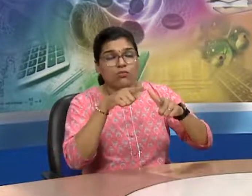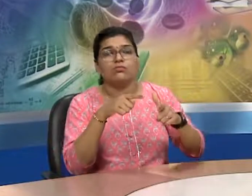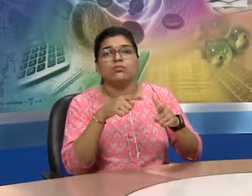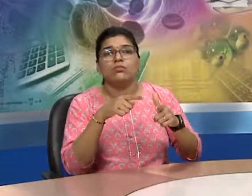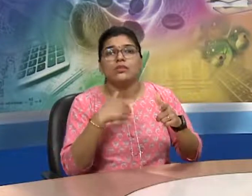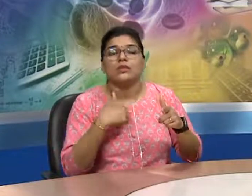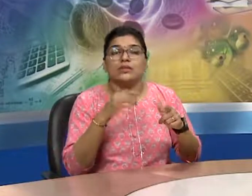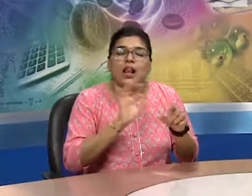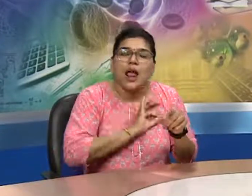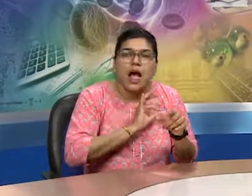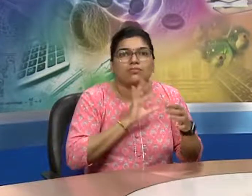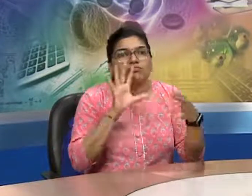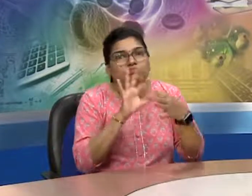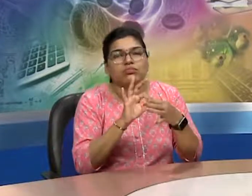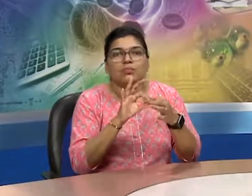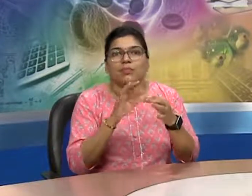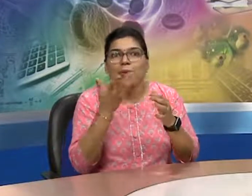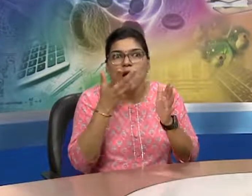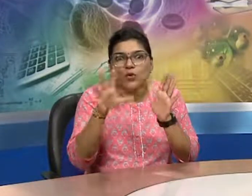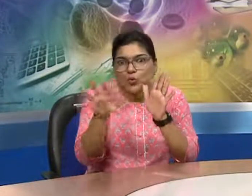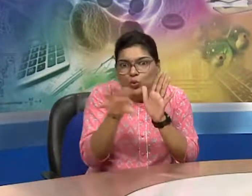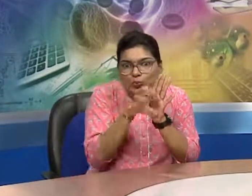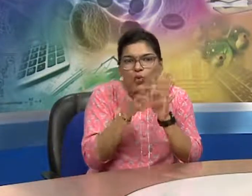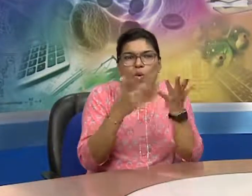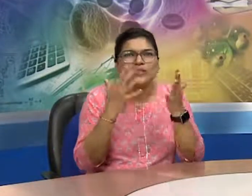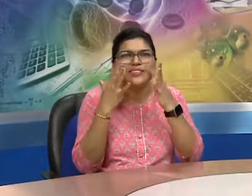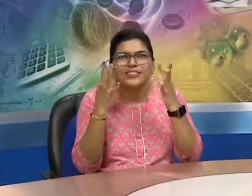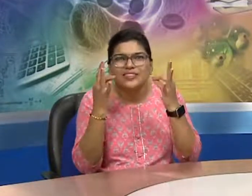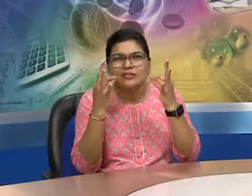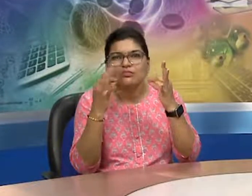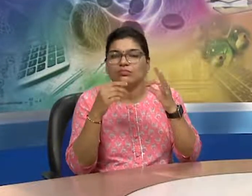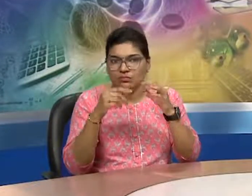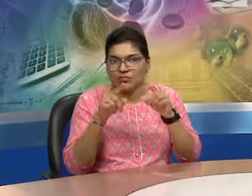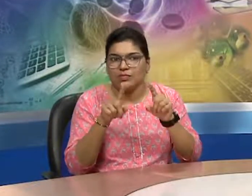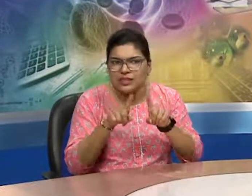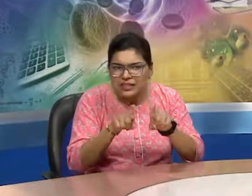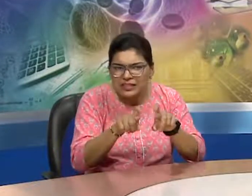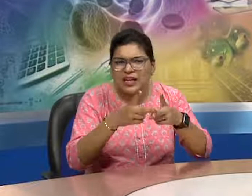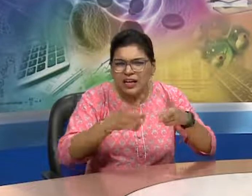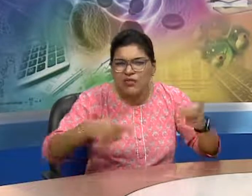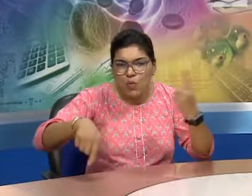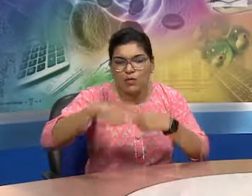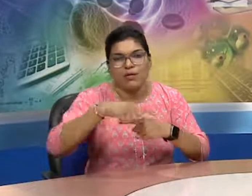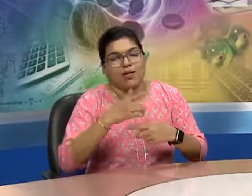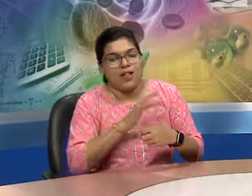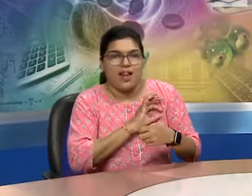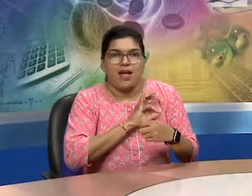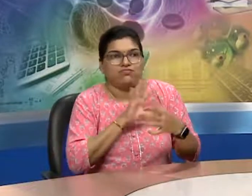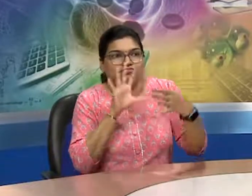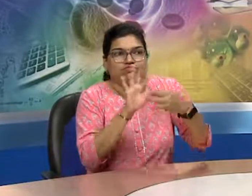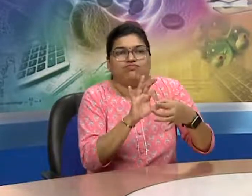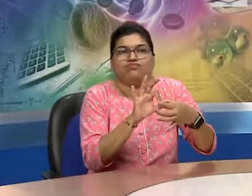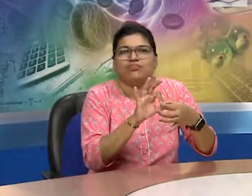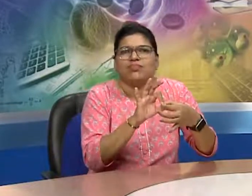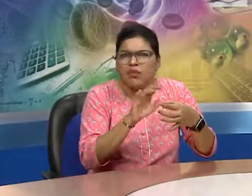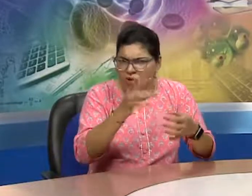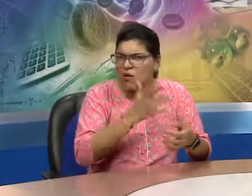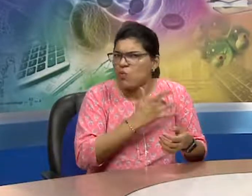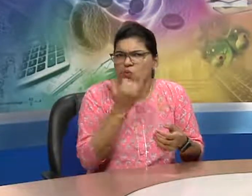While for plants, the most important resource is moisture and